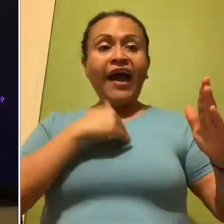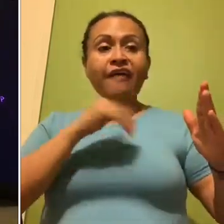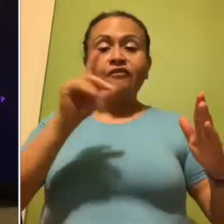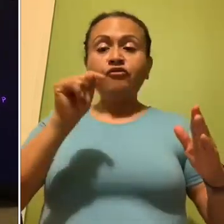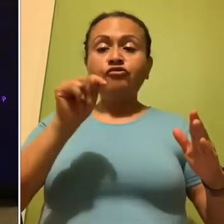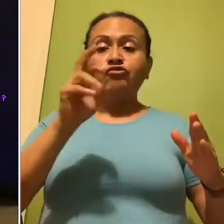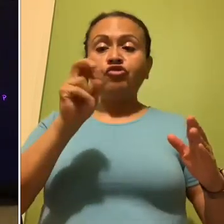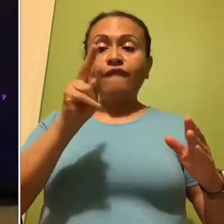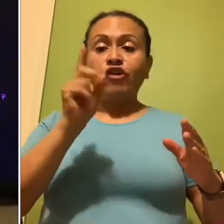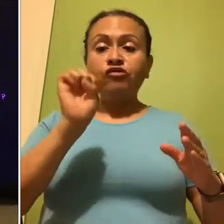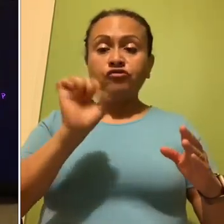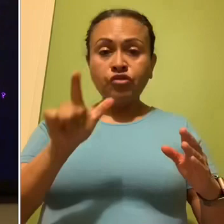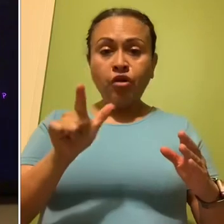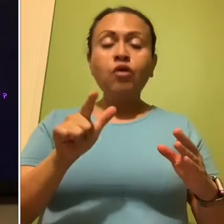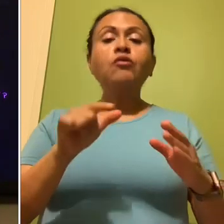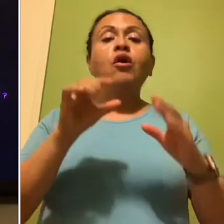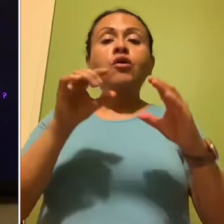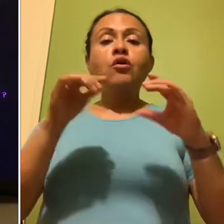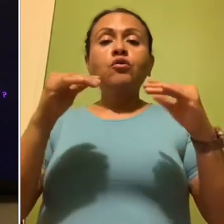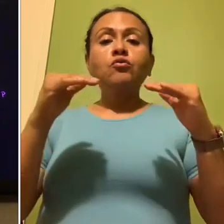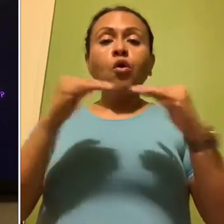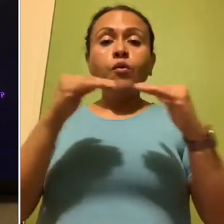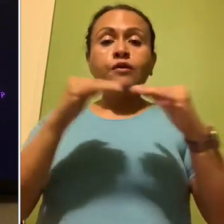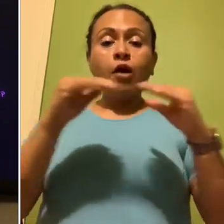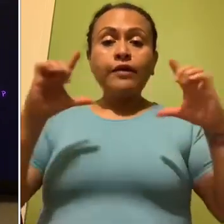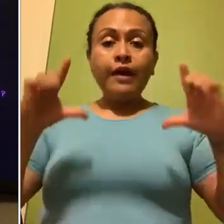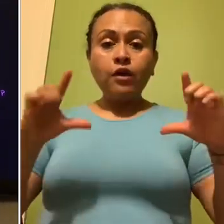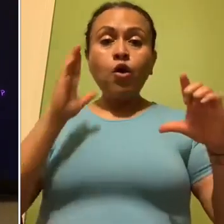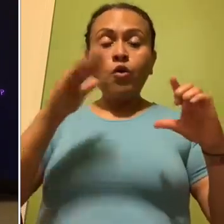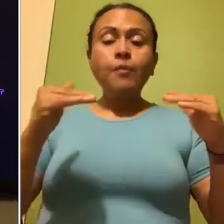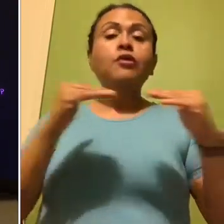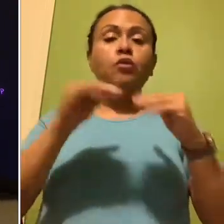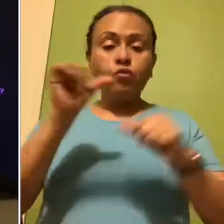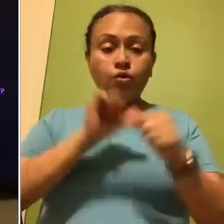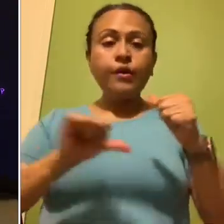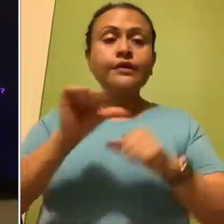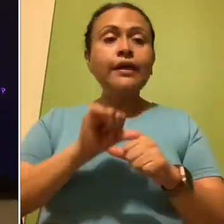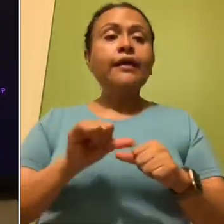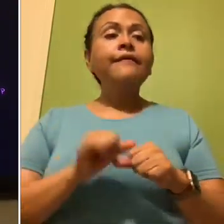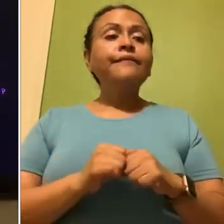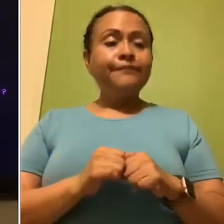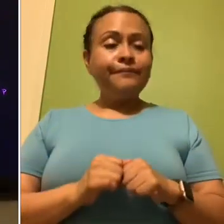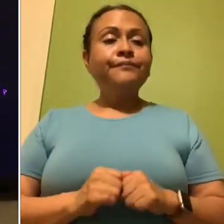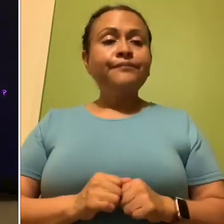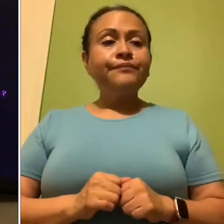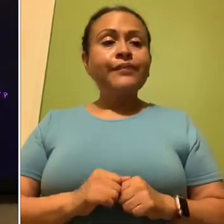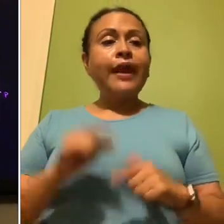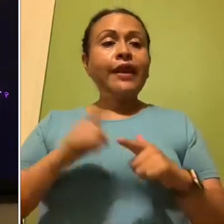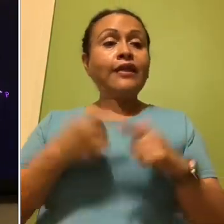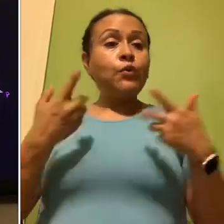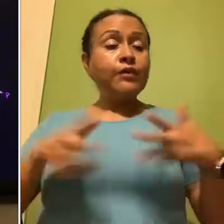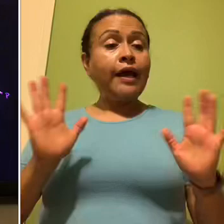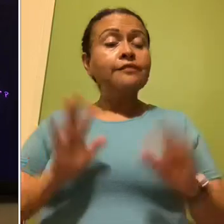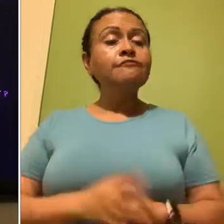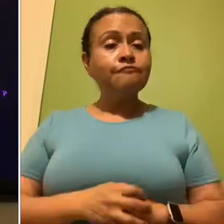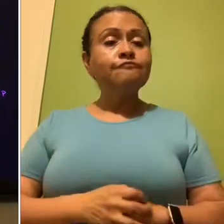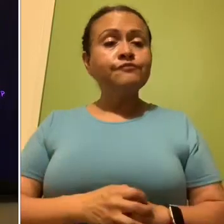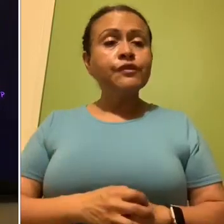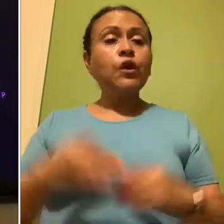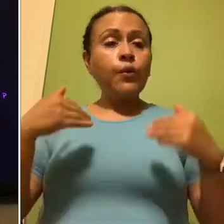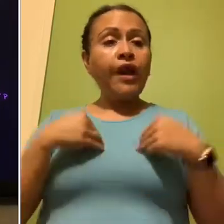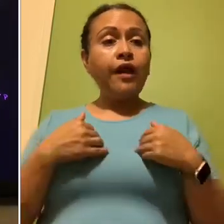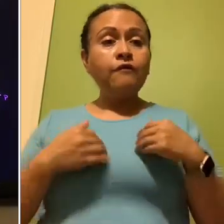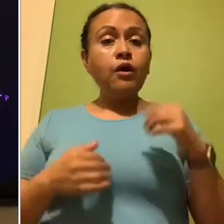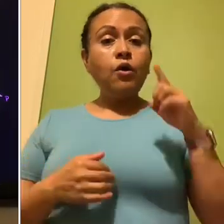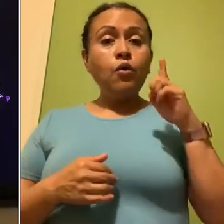and we have a transversal, that corresponding angles are going to be congruent. So that angle is going to correspond to that angle right over there. And we're